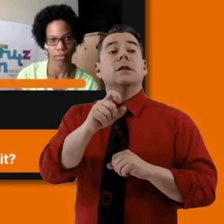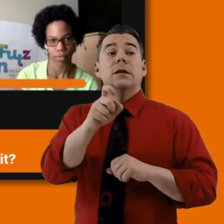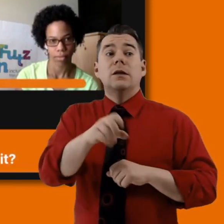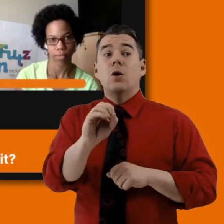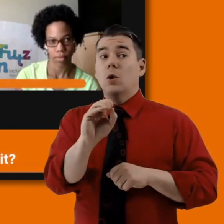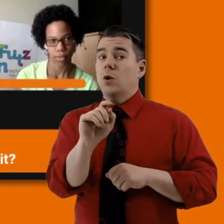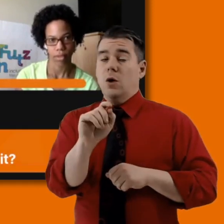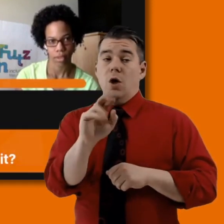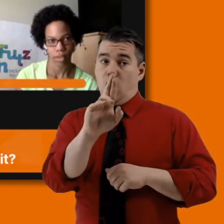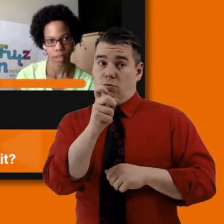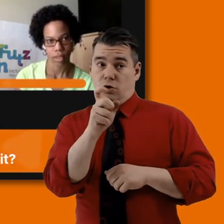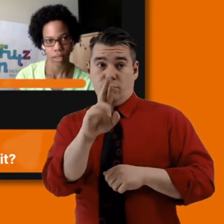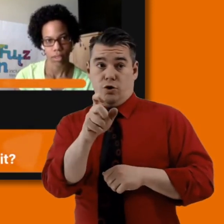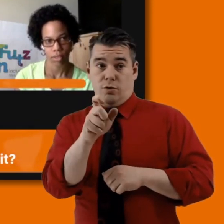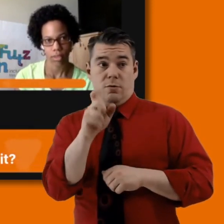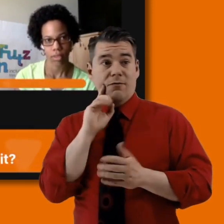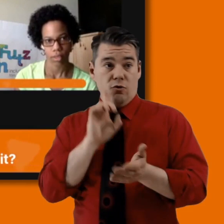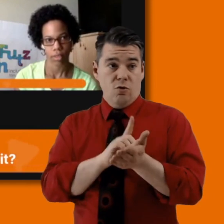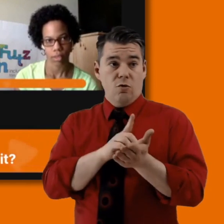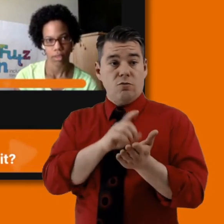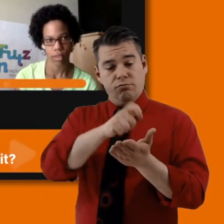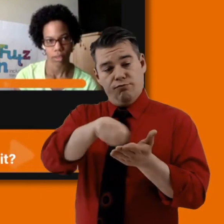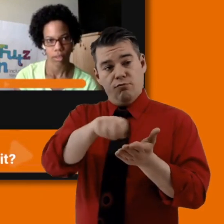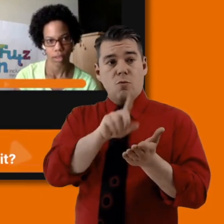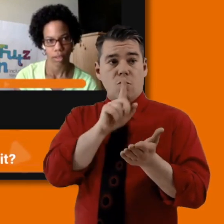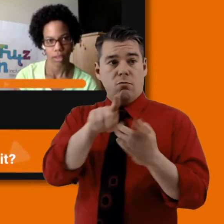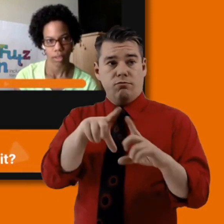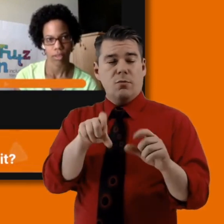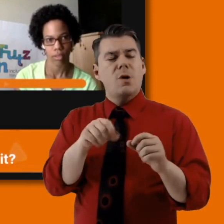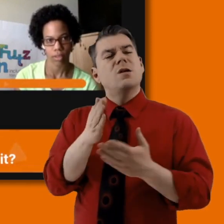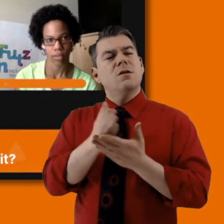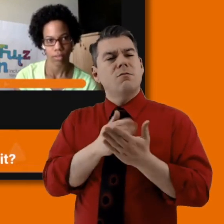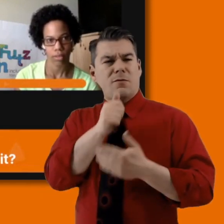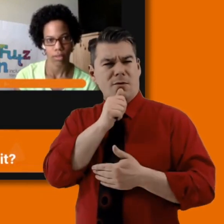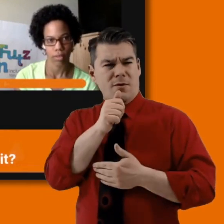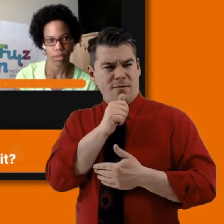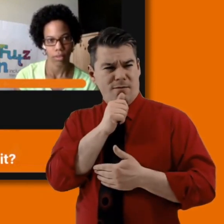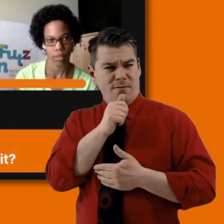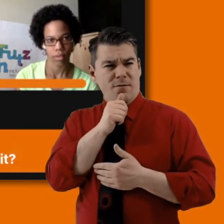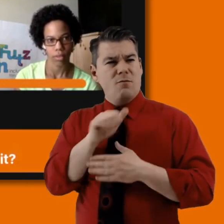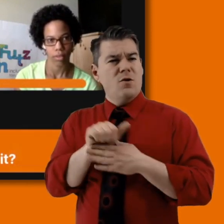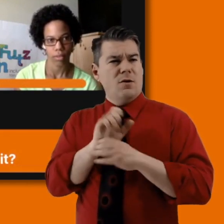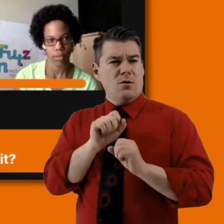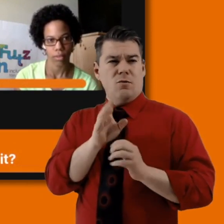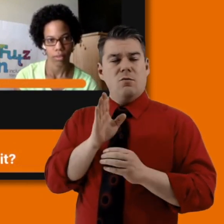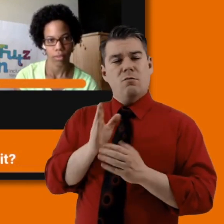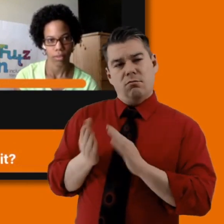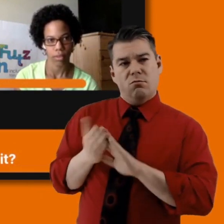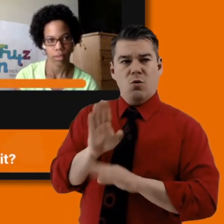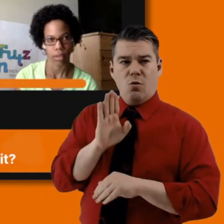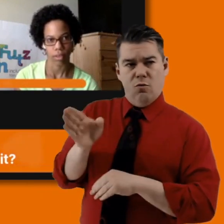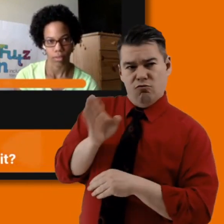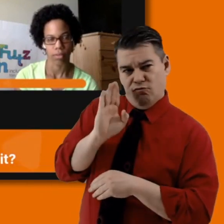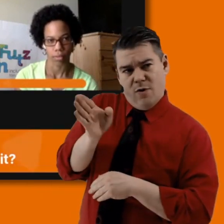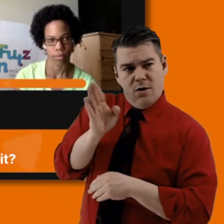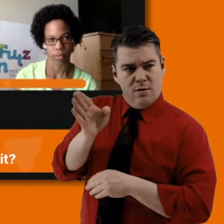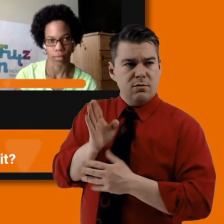for services a lot of times. There are some private practices that operate where you can go directly to them for